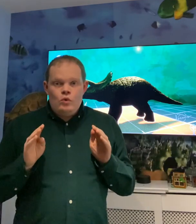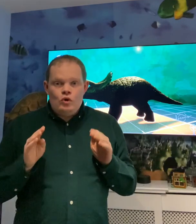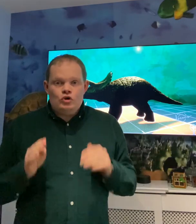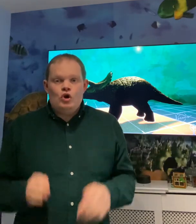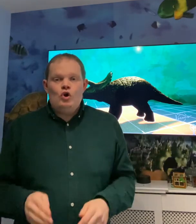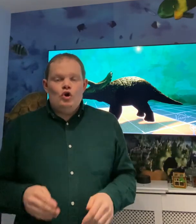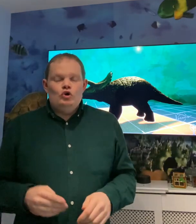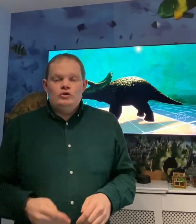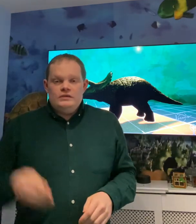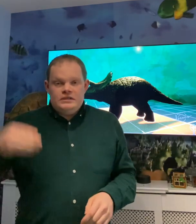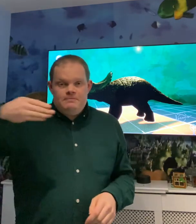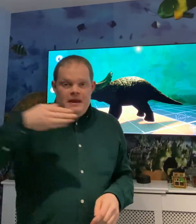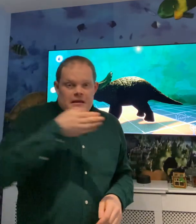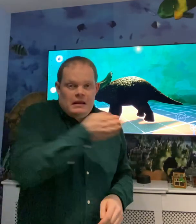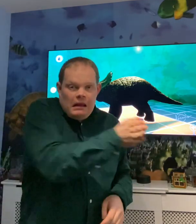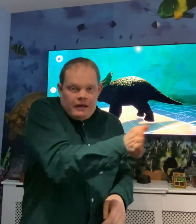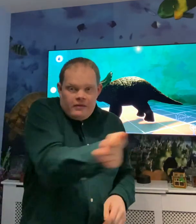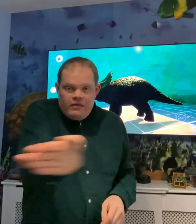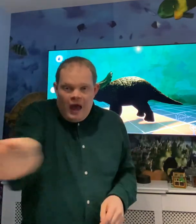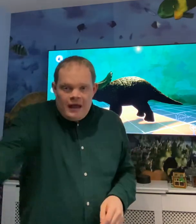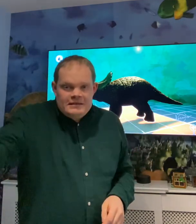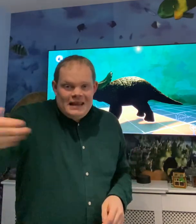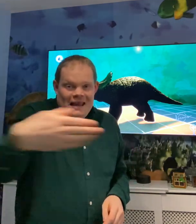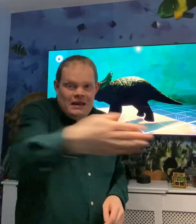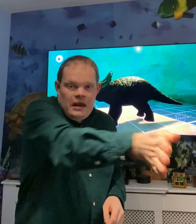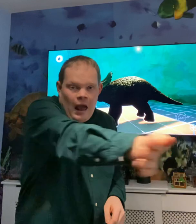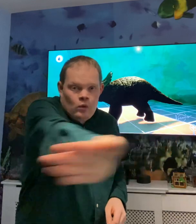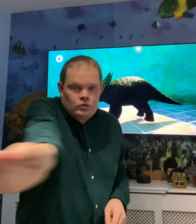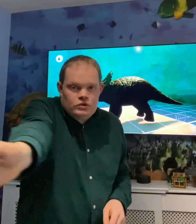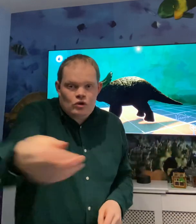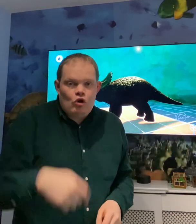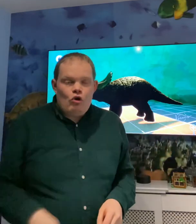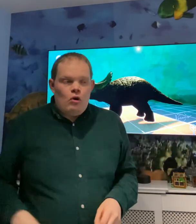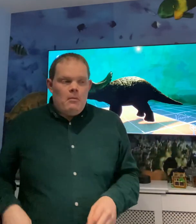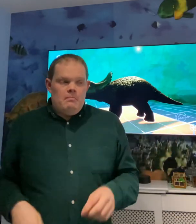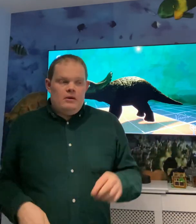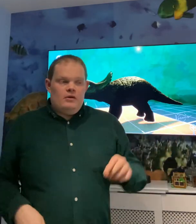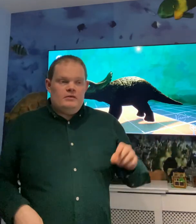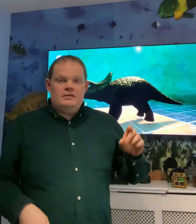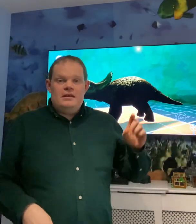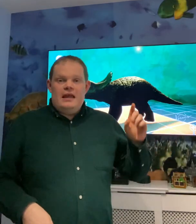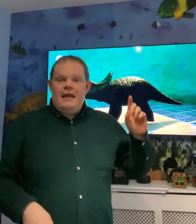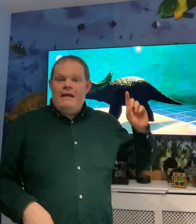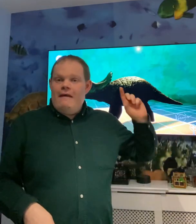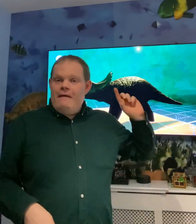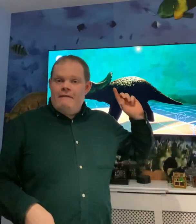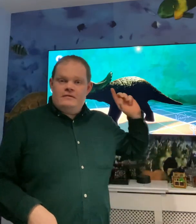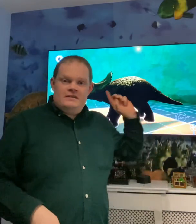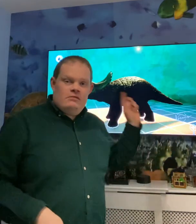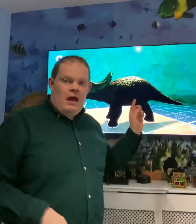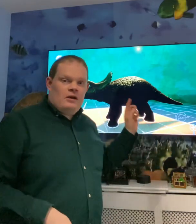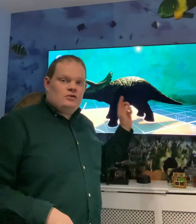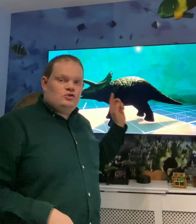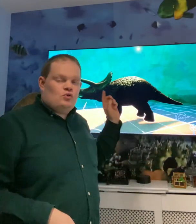would spin like that, in and out, because if a T-Rex